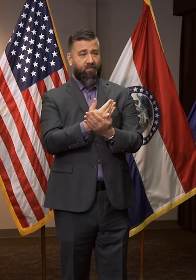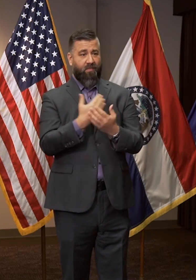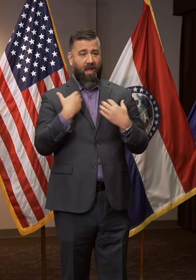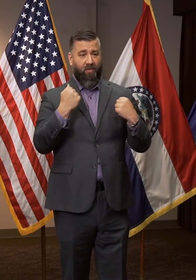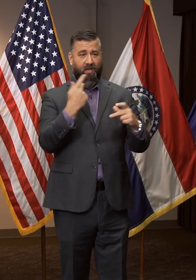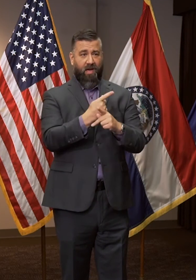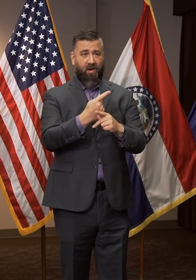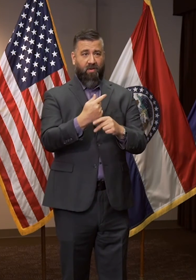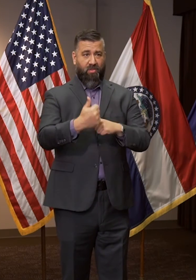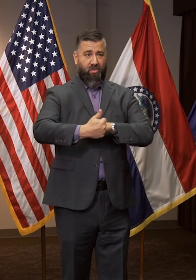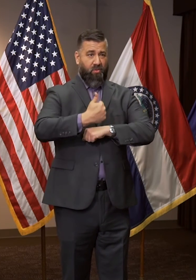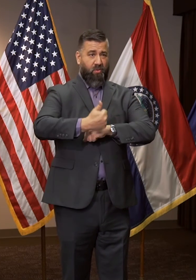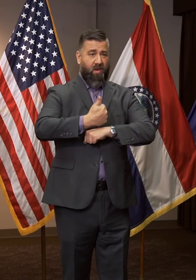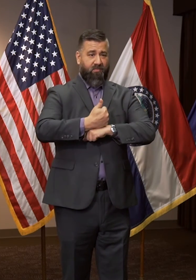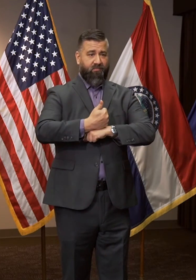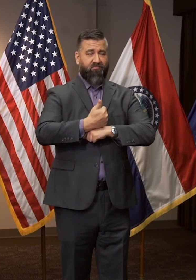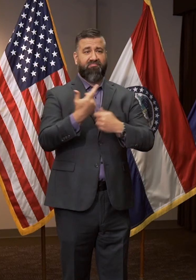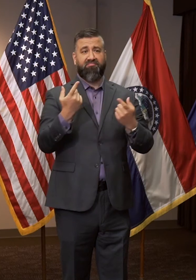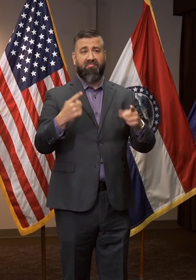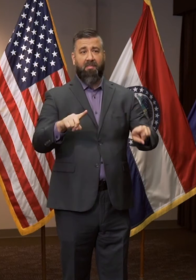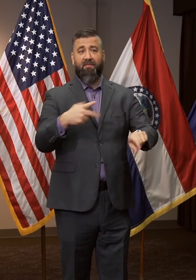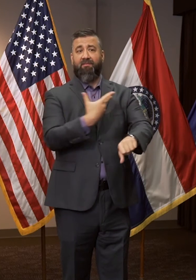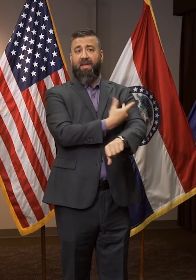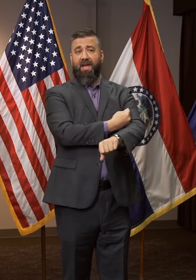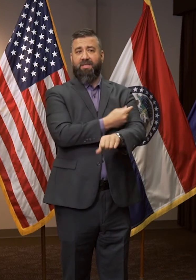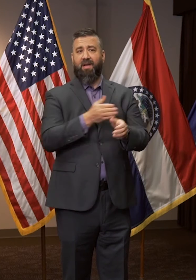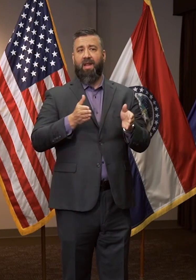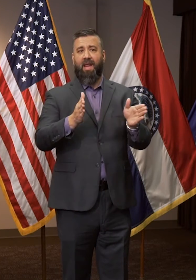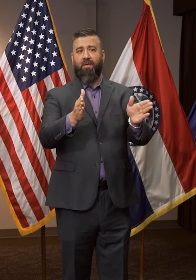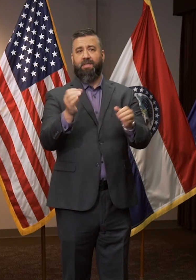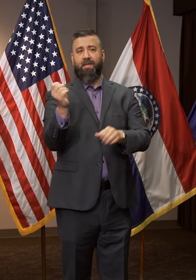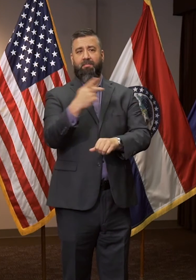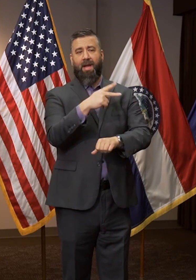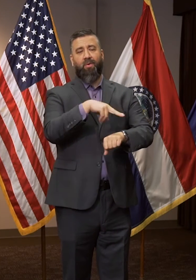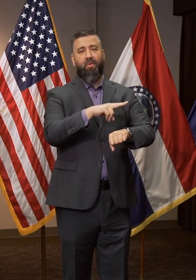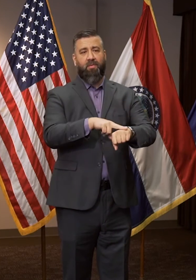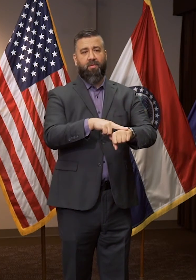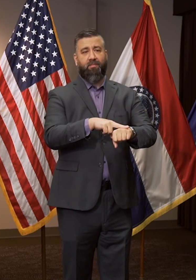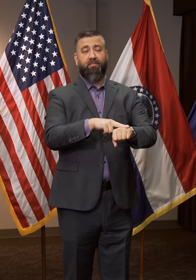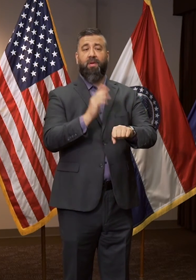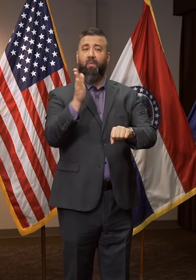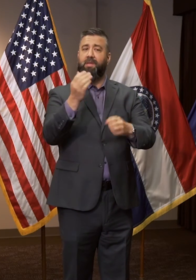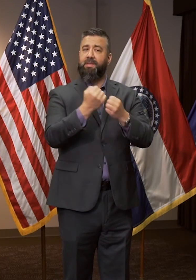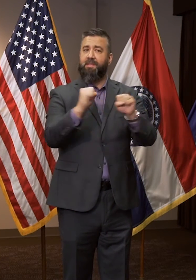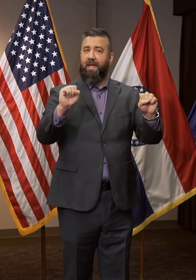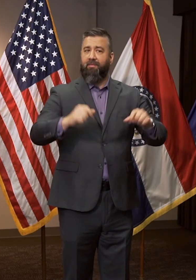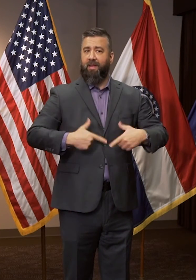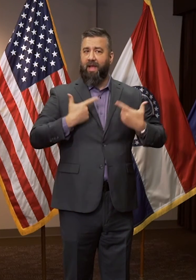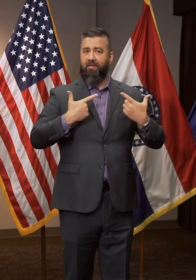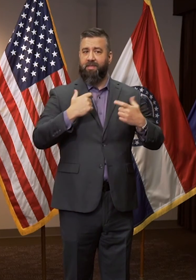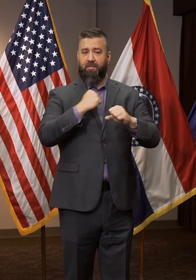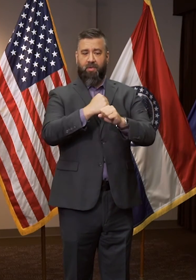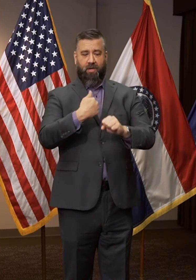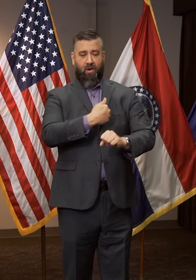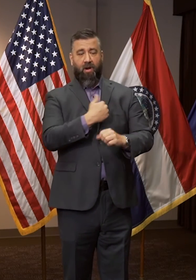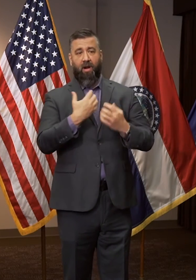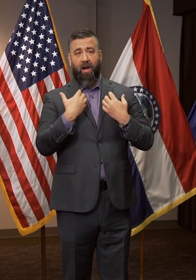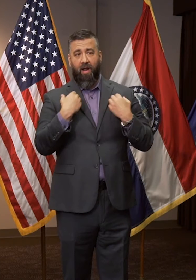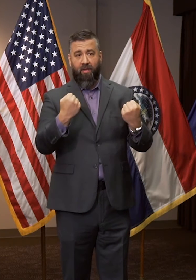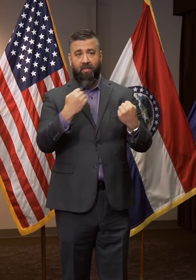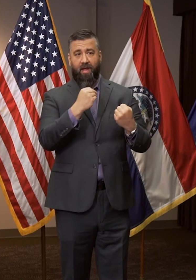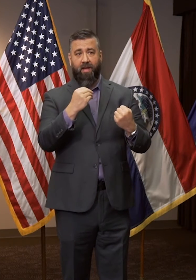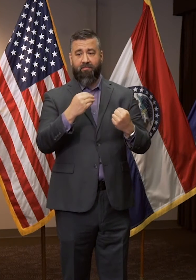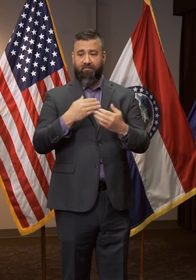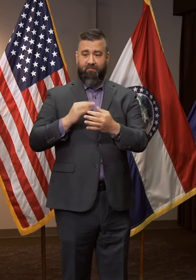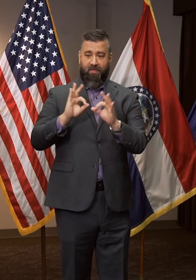healthcare threat, vaccinations have allowed us to get back to normal, to save lives, to protect our own health, and protect the health of our loved